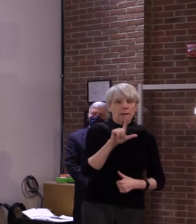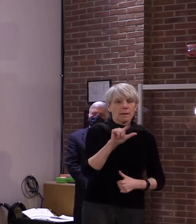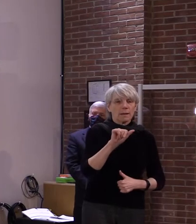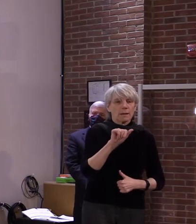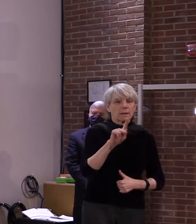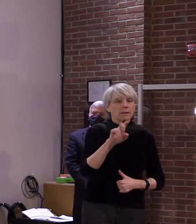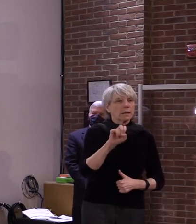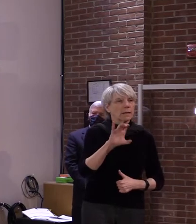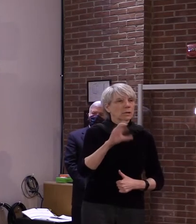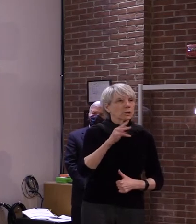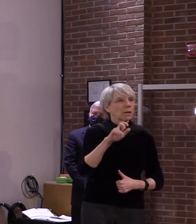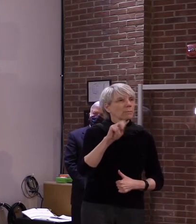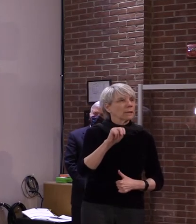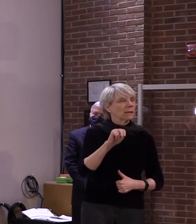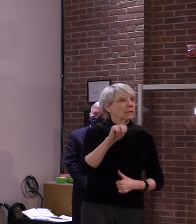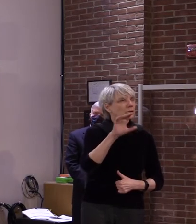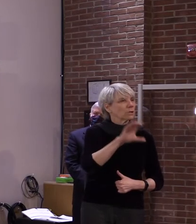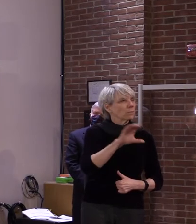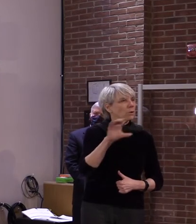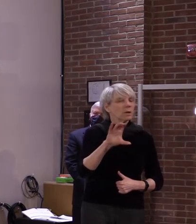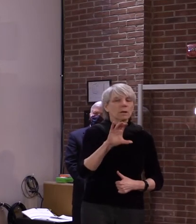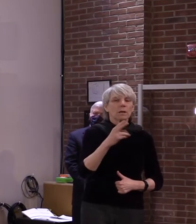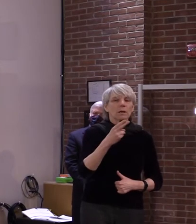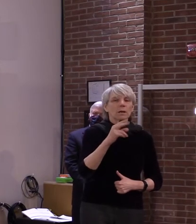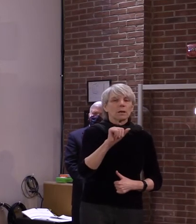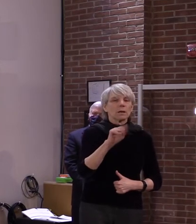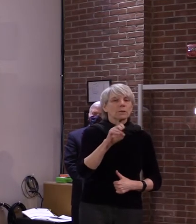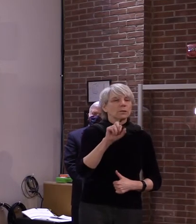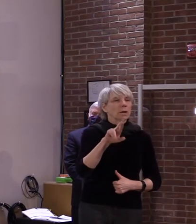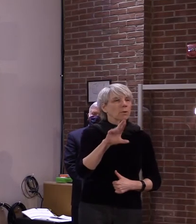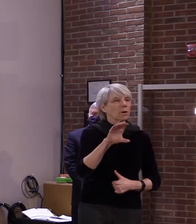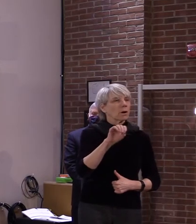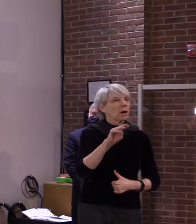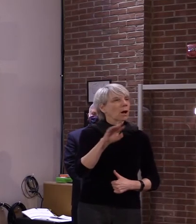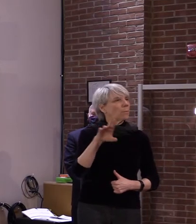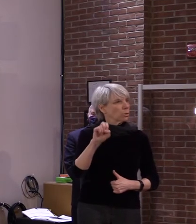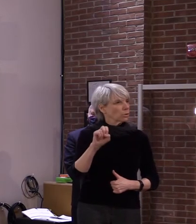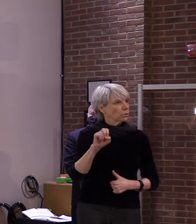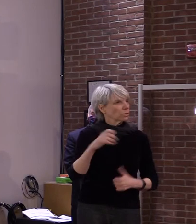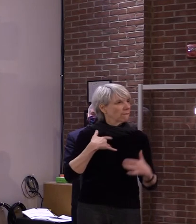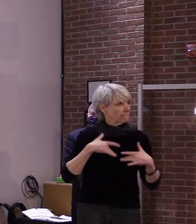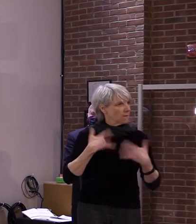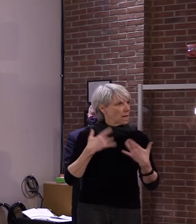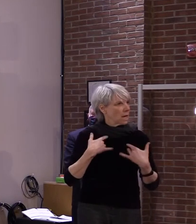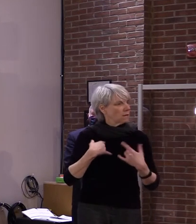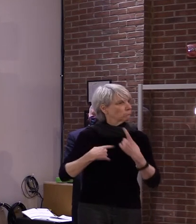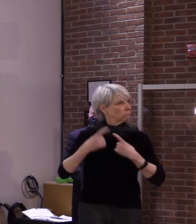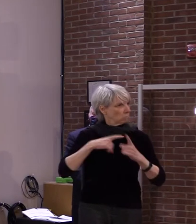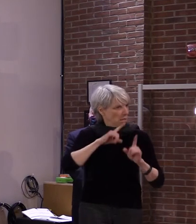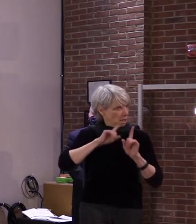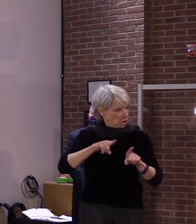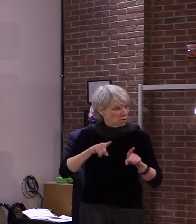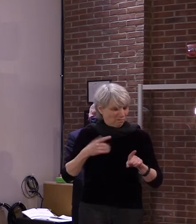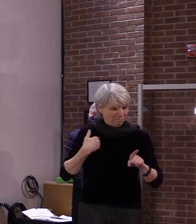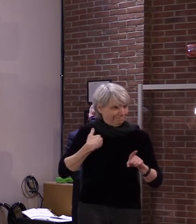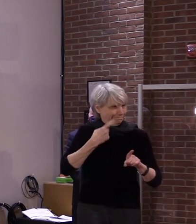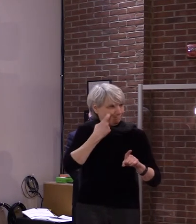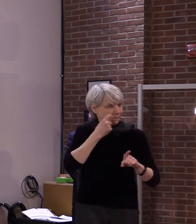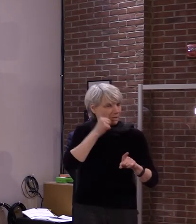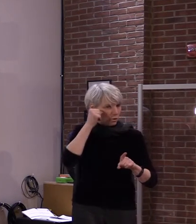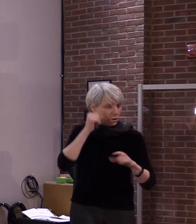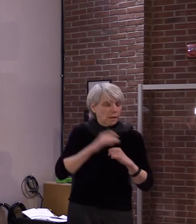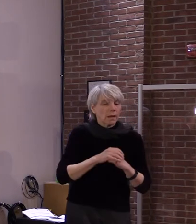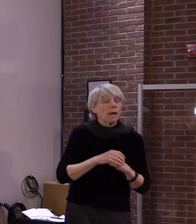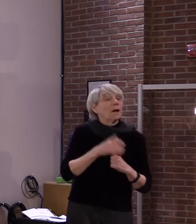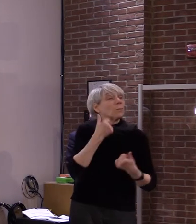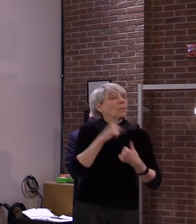chamber event if you look back at where we were last summer and we had a low number of cases